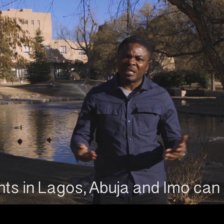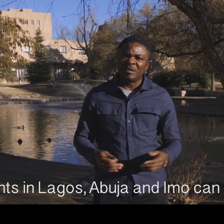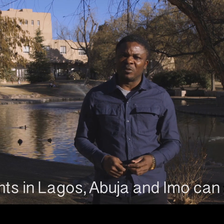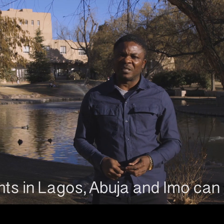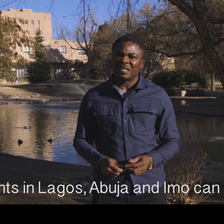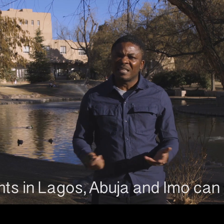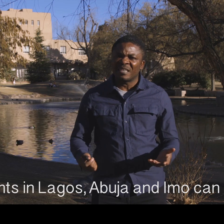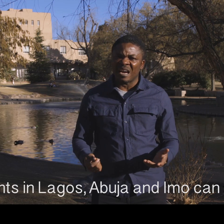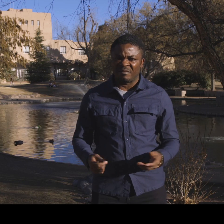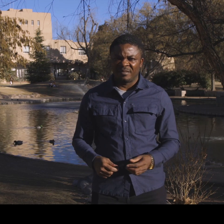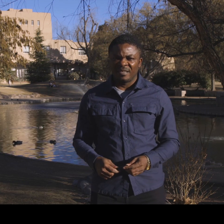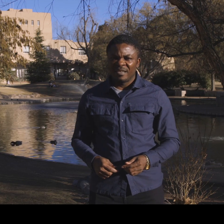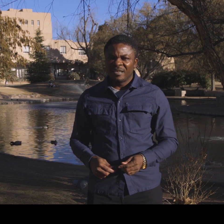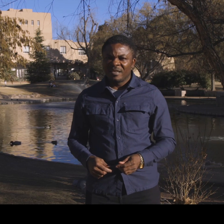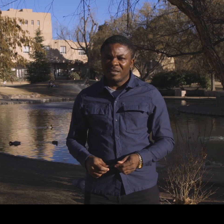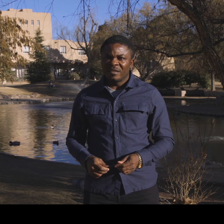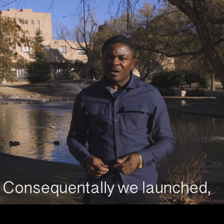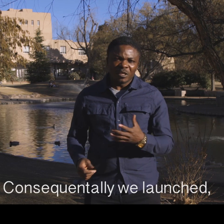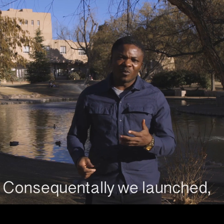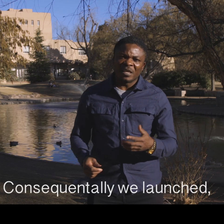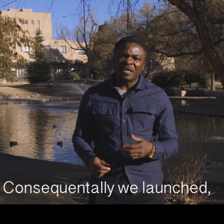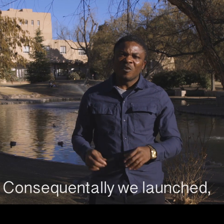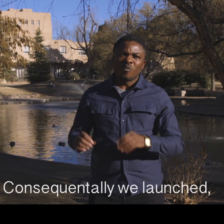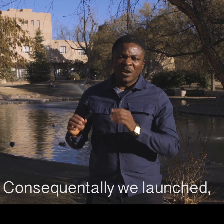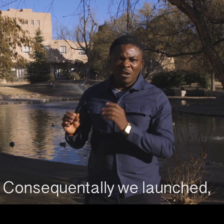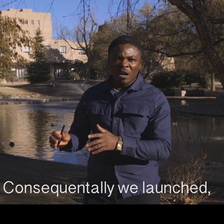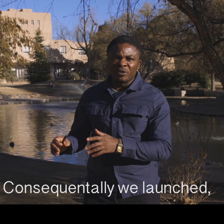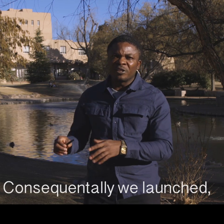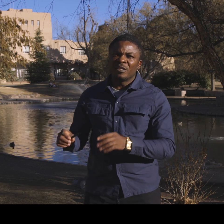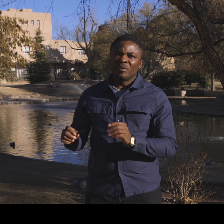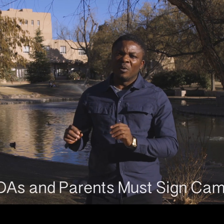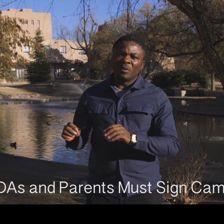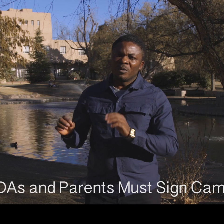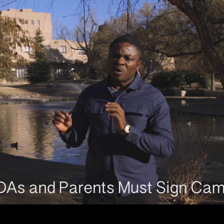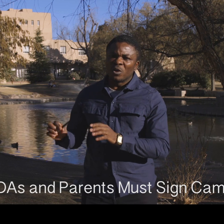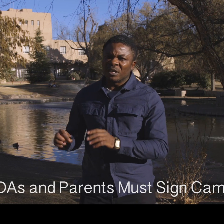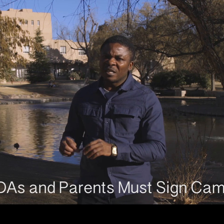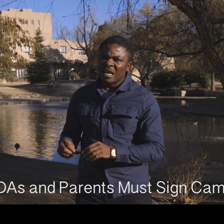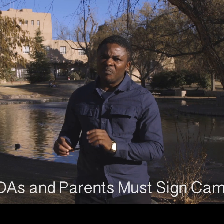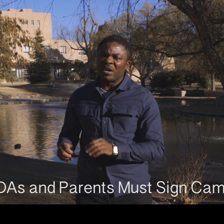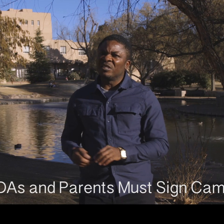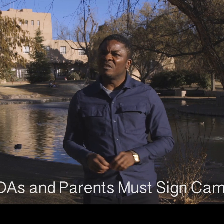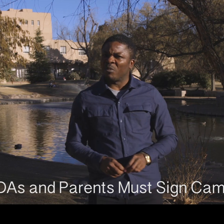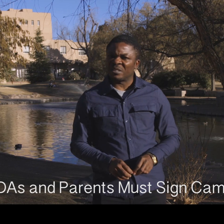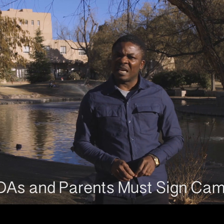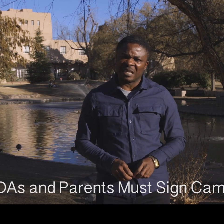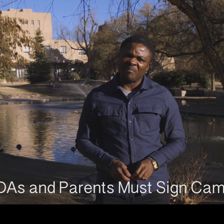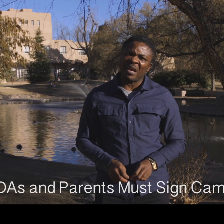and Imo State can sign. Consequently, we launched the Coders and Parents Must Sign campaign.